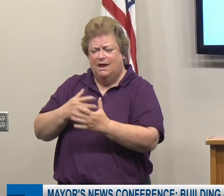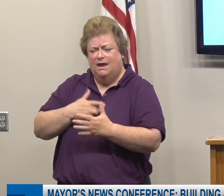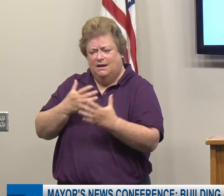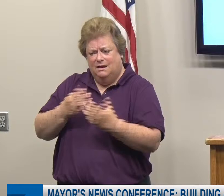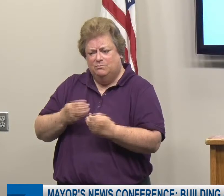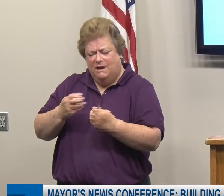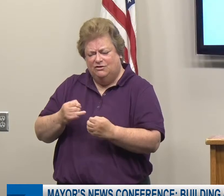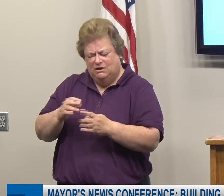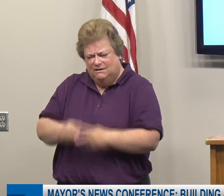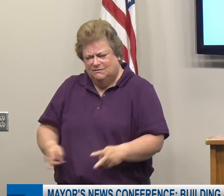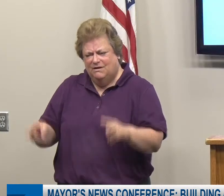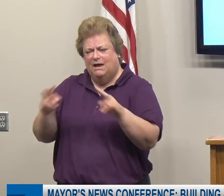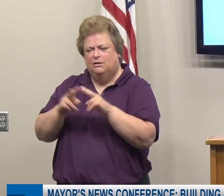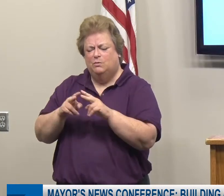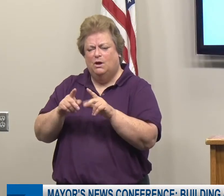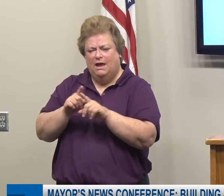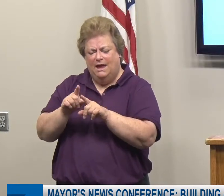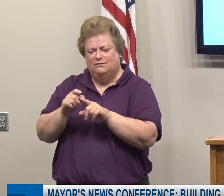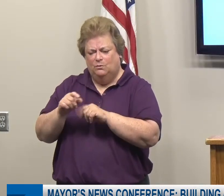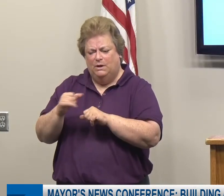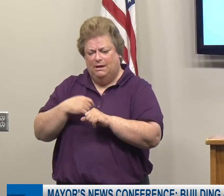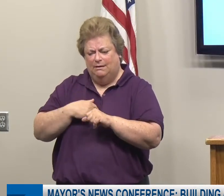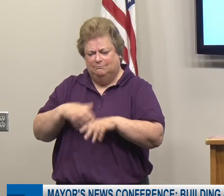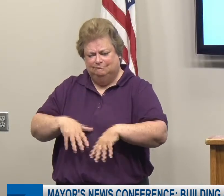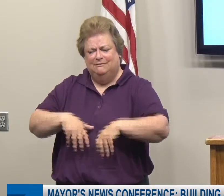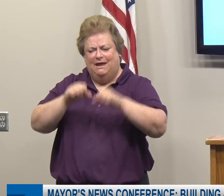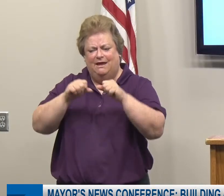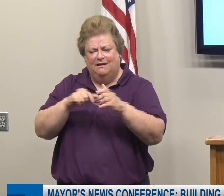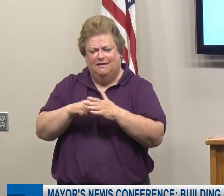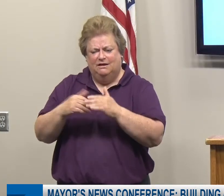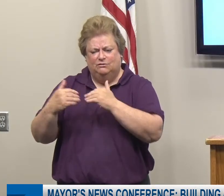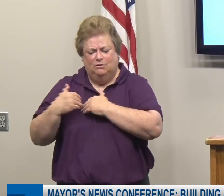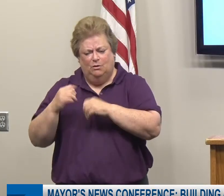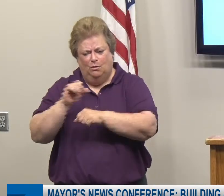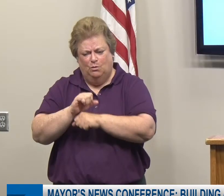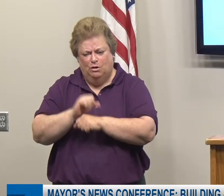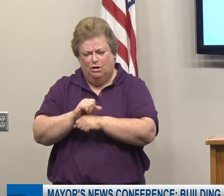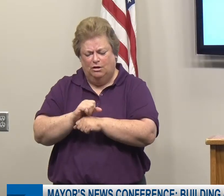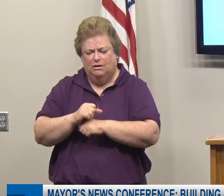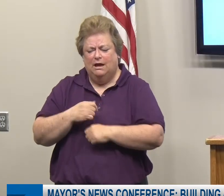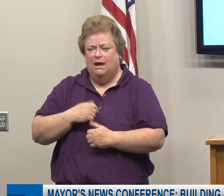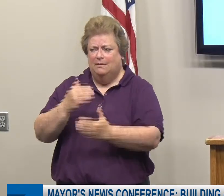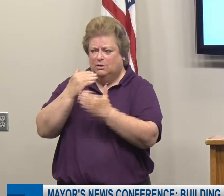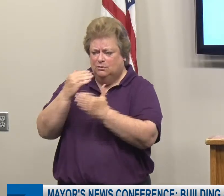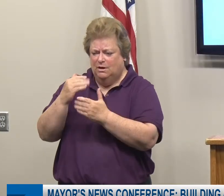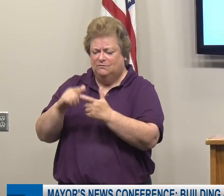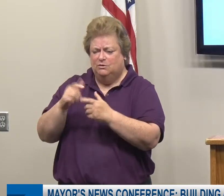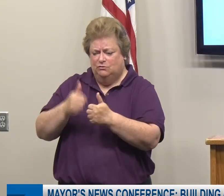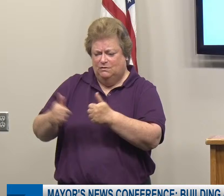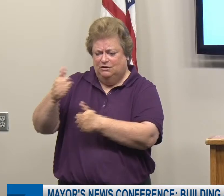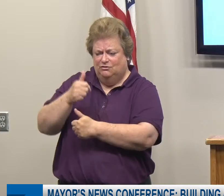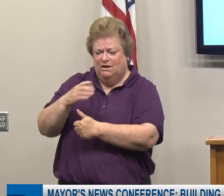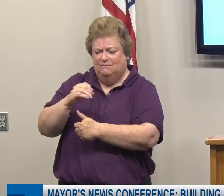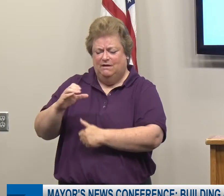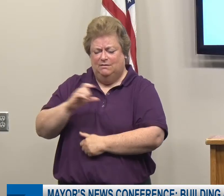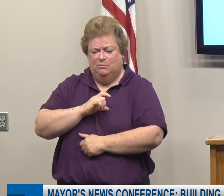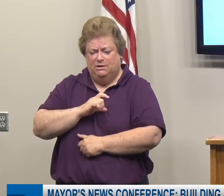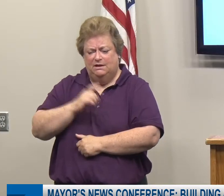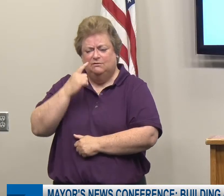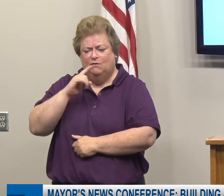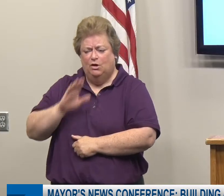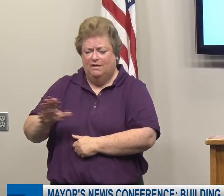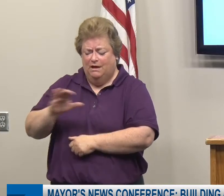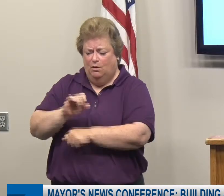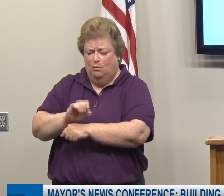are invaluable as we undertake this important work. I am grateful to Chief Bleimeister and to our officers for the dedicated work they put